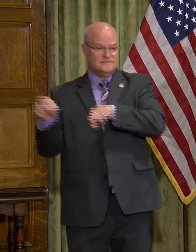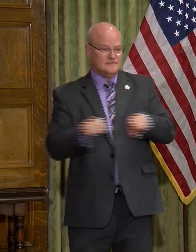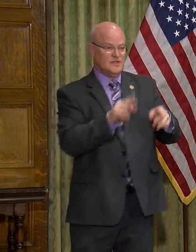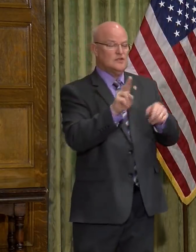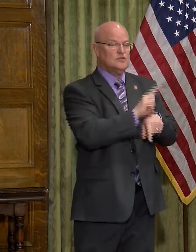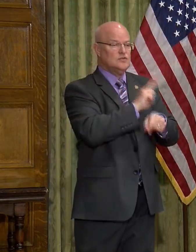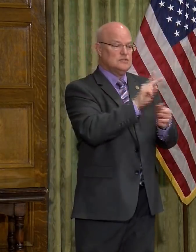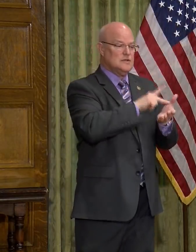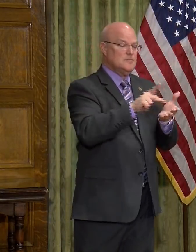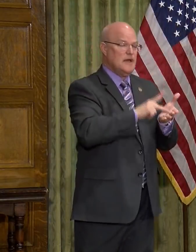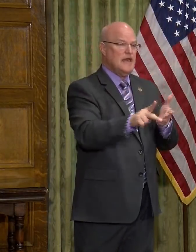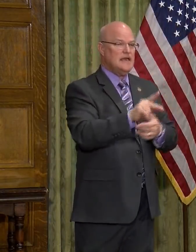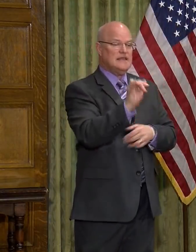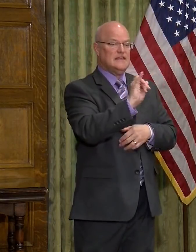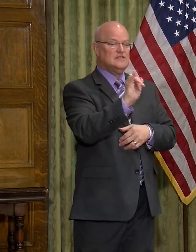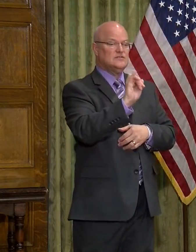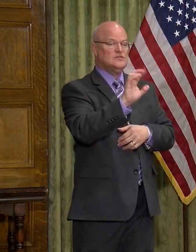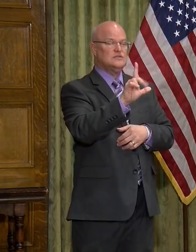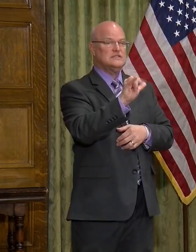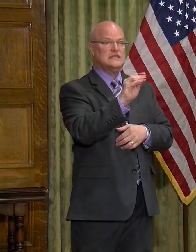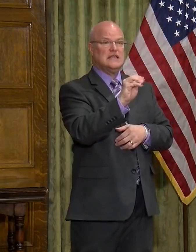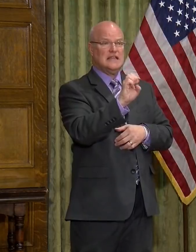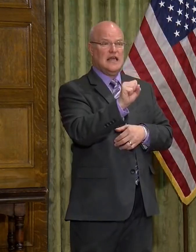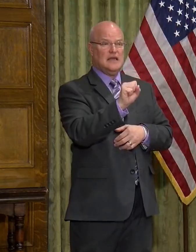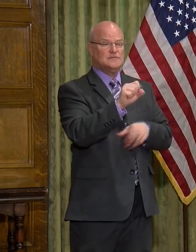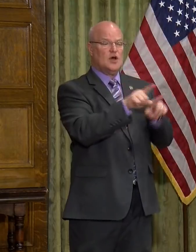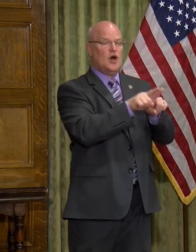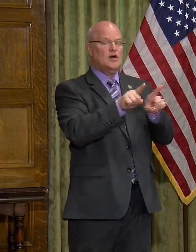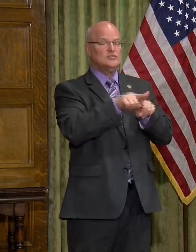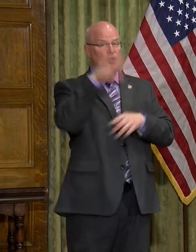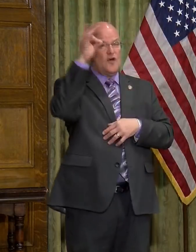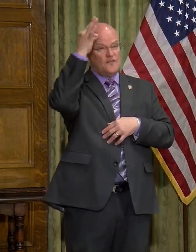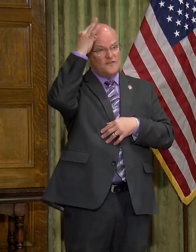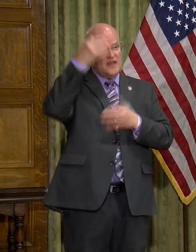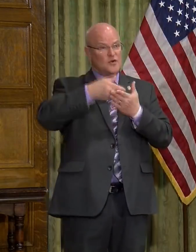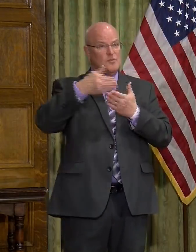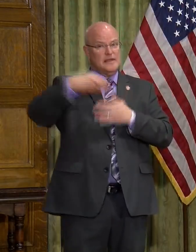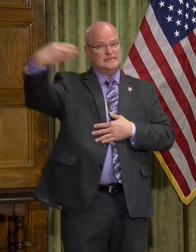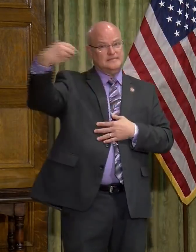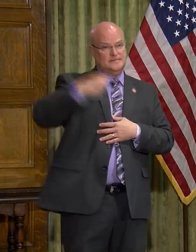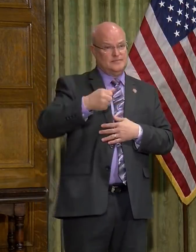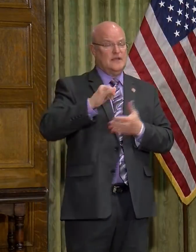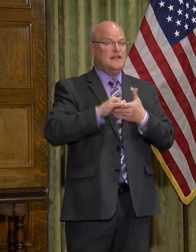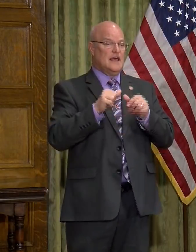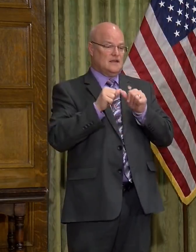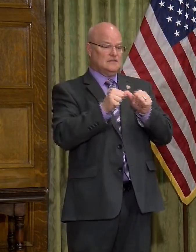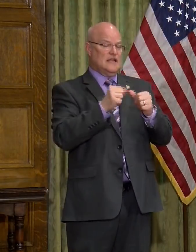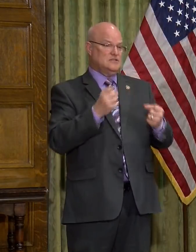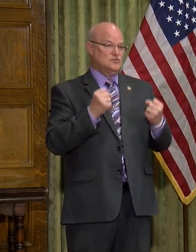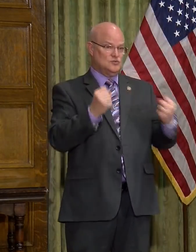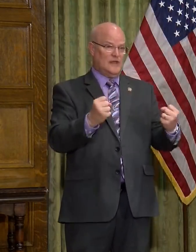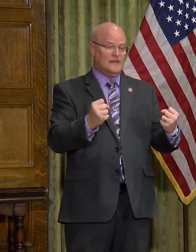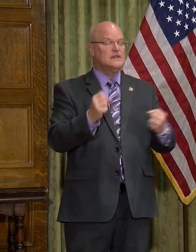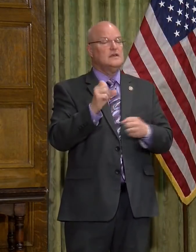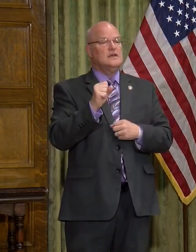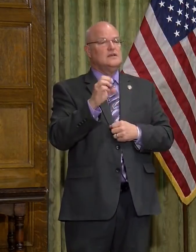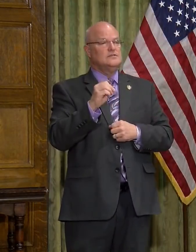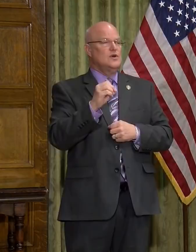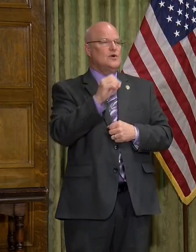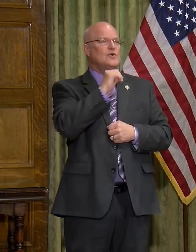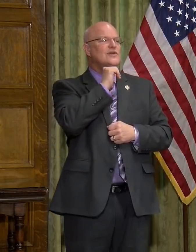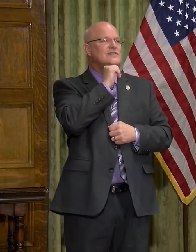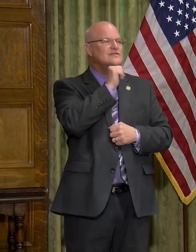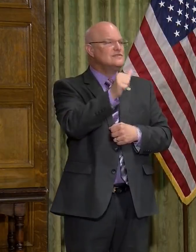insurance claims. In addition, we're going to get federal assistance to make sure those funds continue and are strengthened. So there's